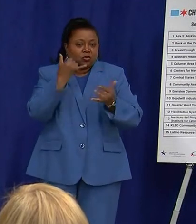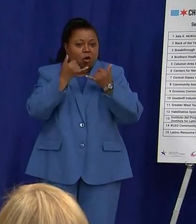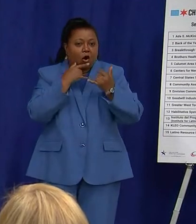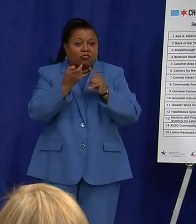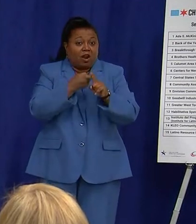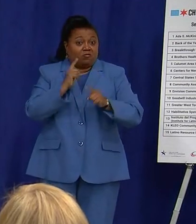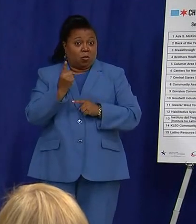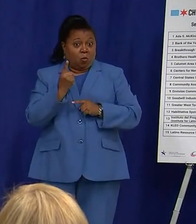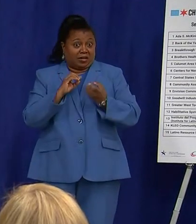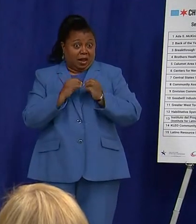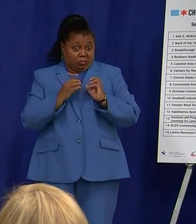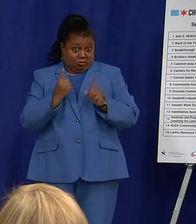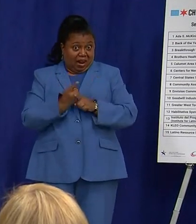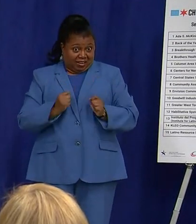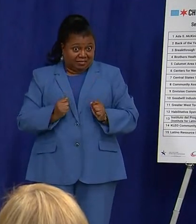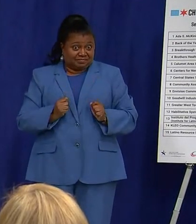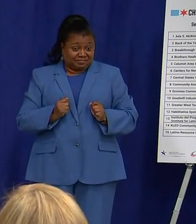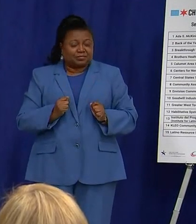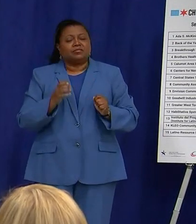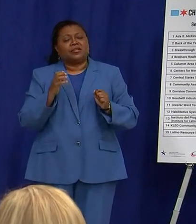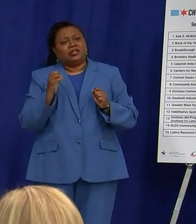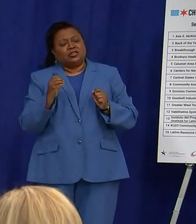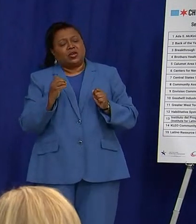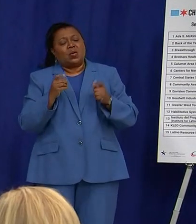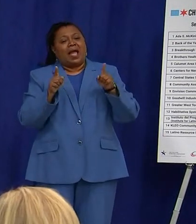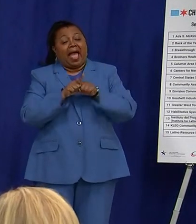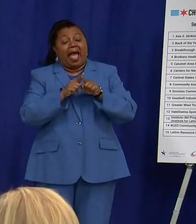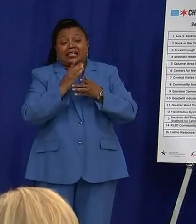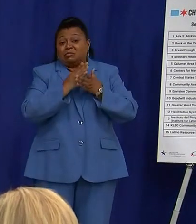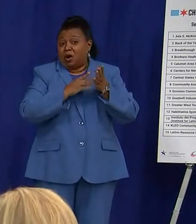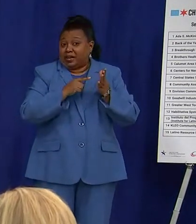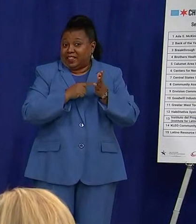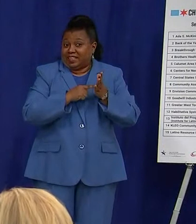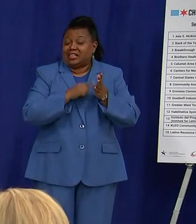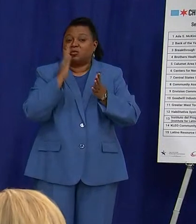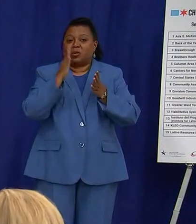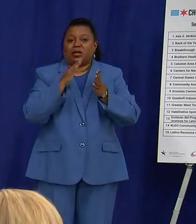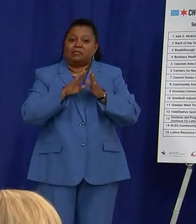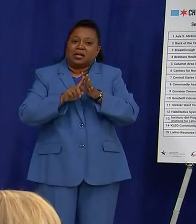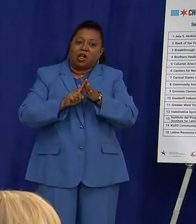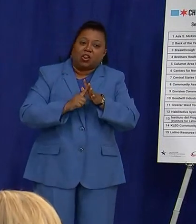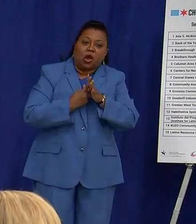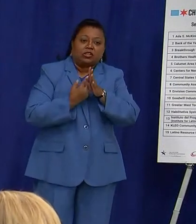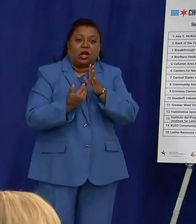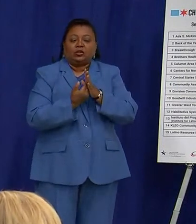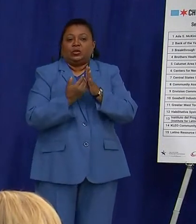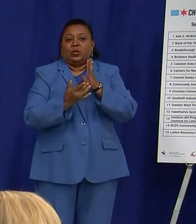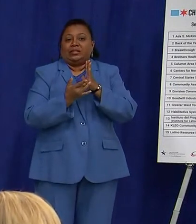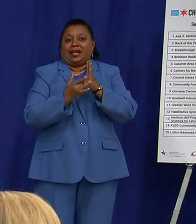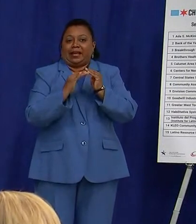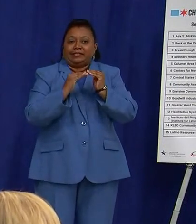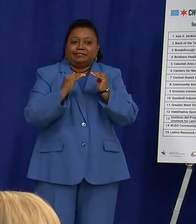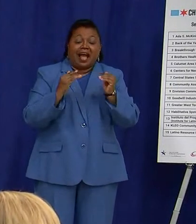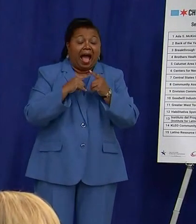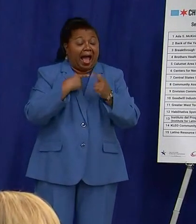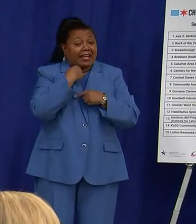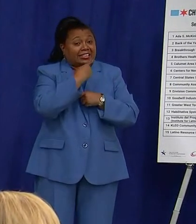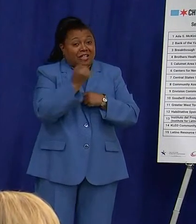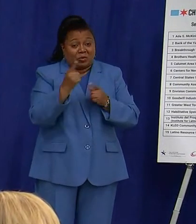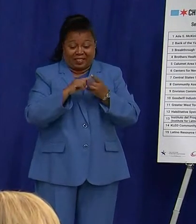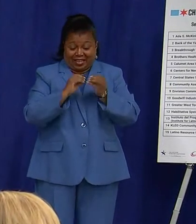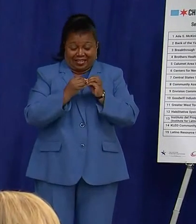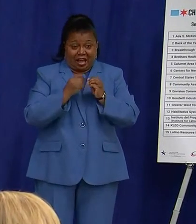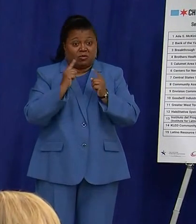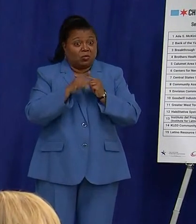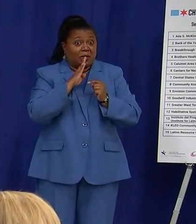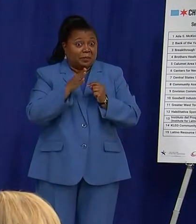all to come from one number, right? And so as part of this, we will be launching a new tech platform. I can tell you that the